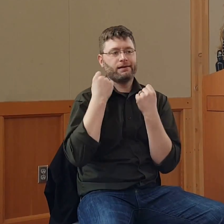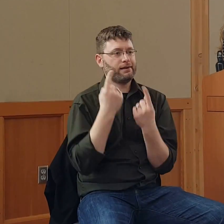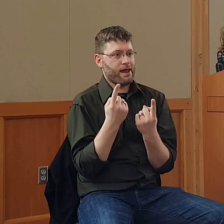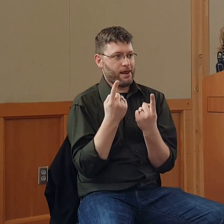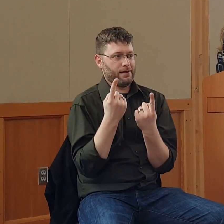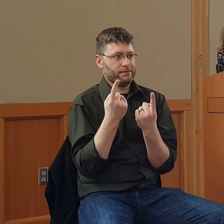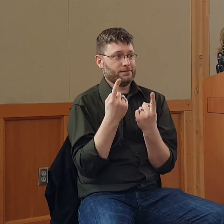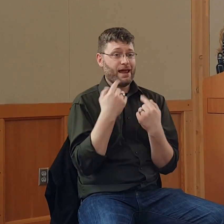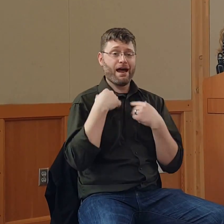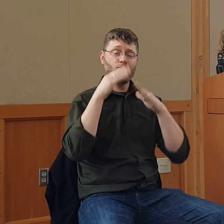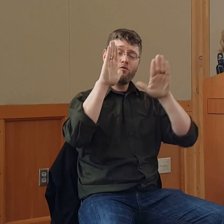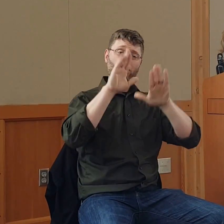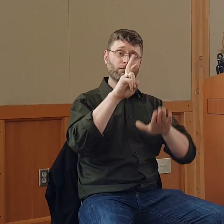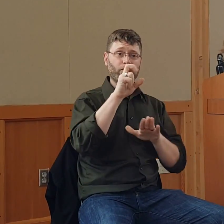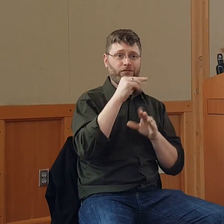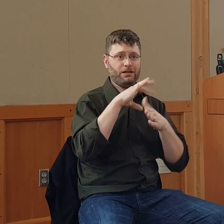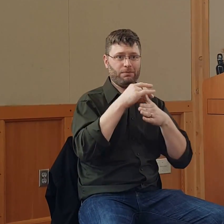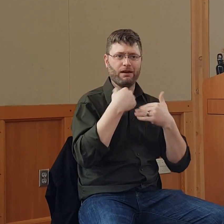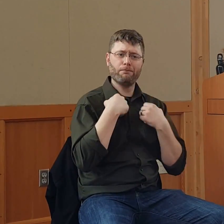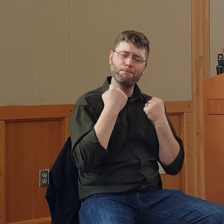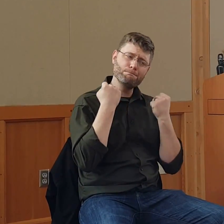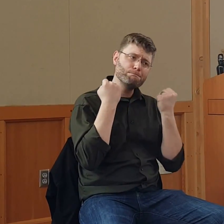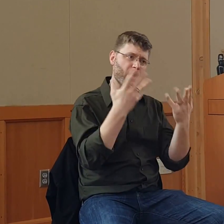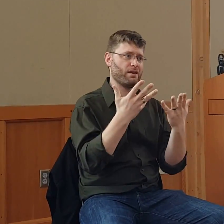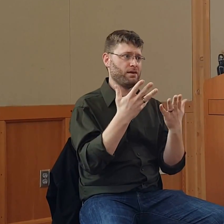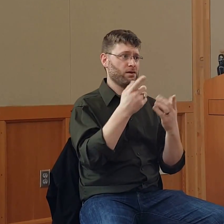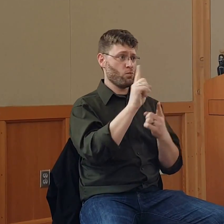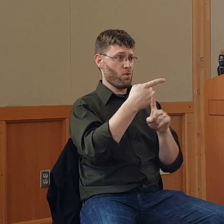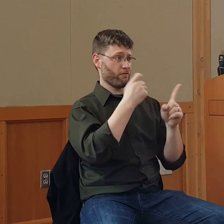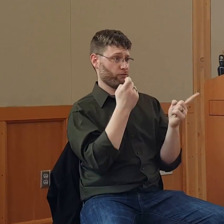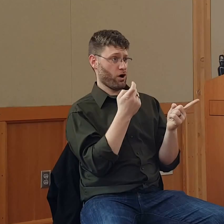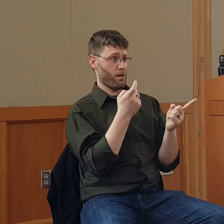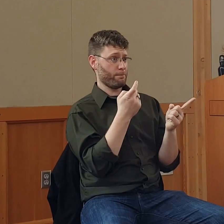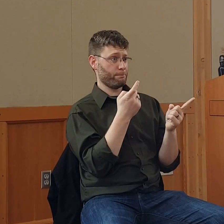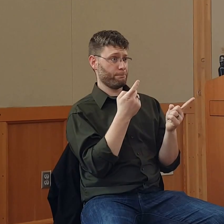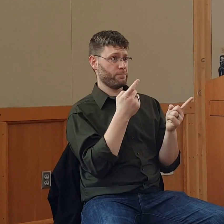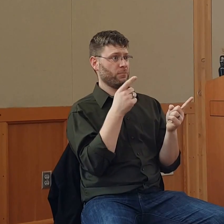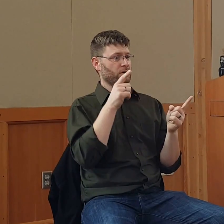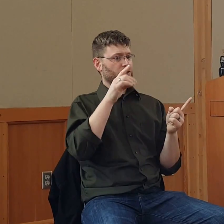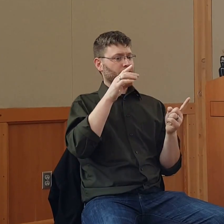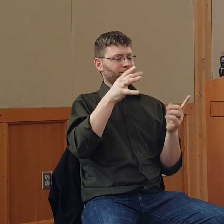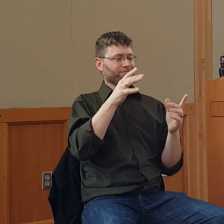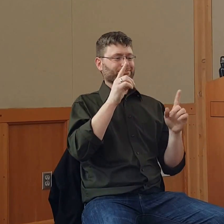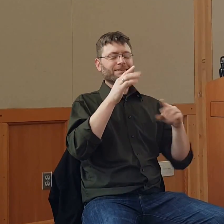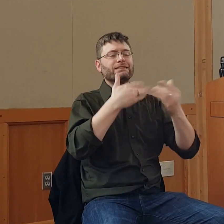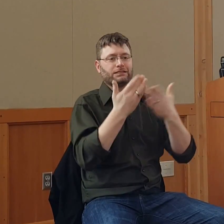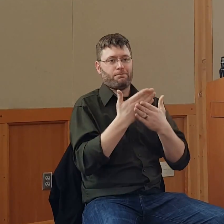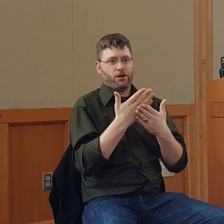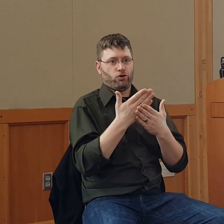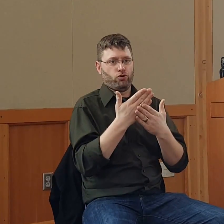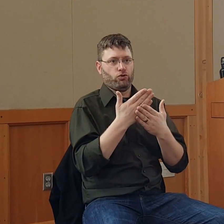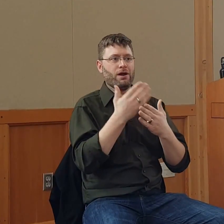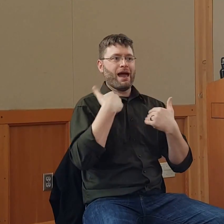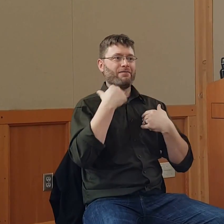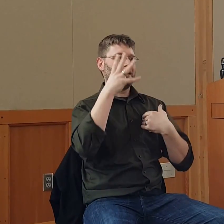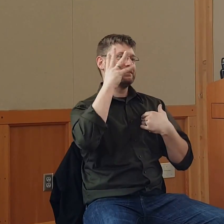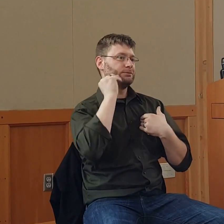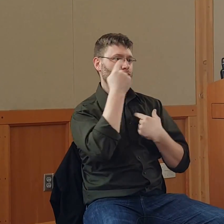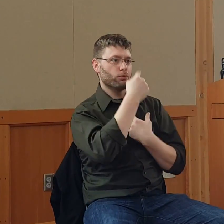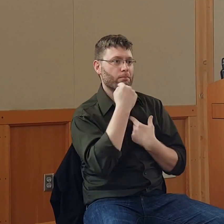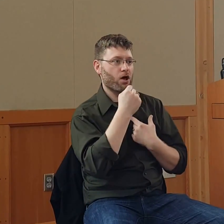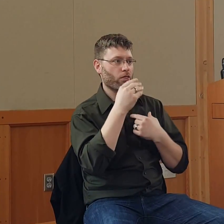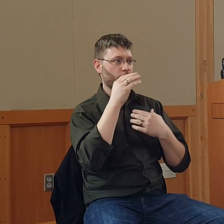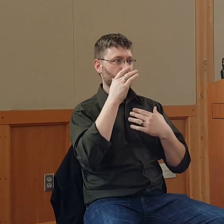many wonderful vegan meats out there. It doesn't matter where it's from, it just matters that there's that experience that people have, that there's a certain mouthfeel, that there's a